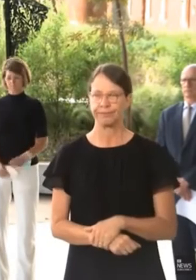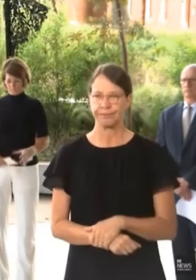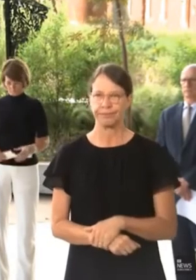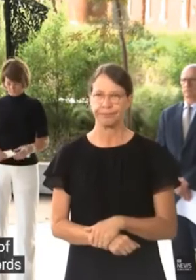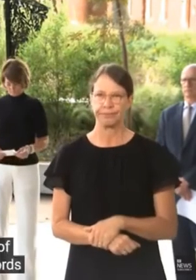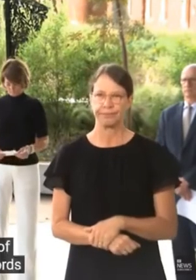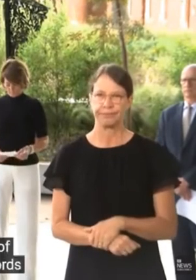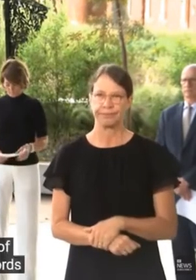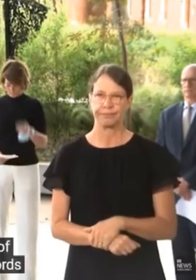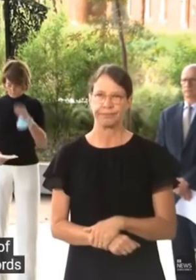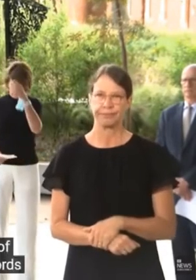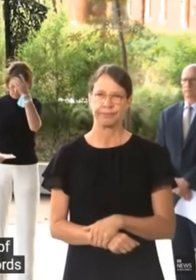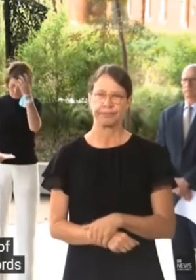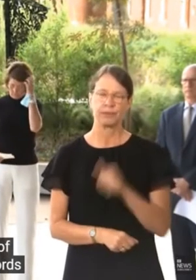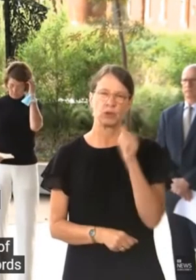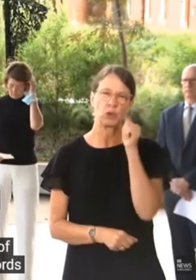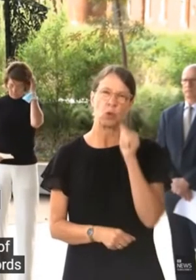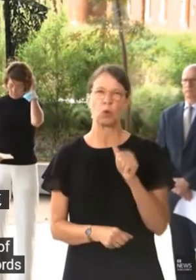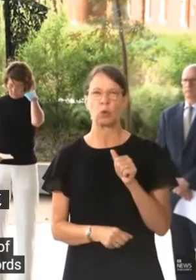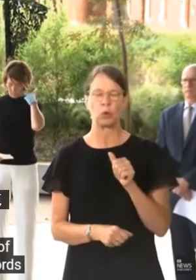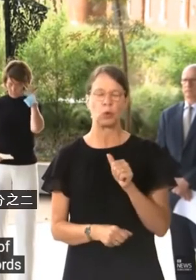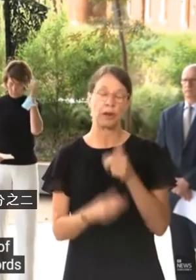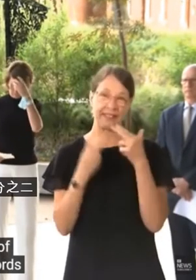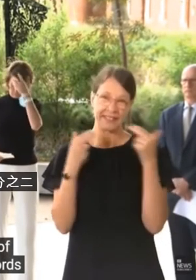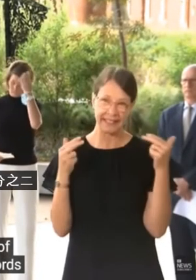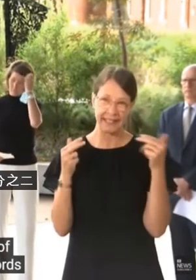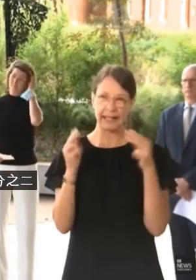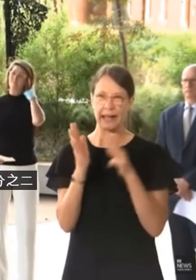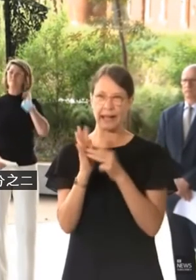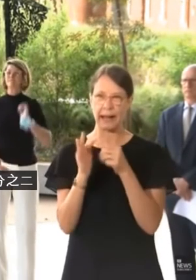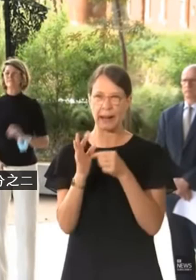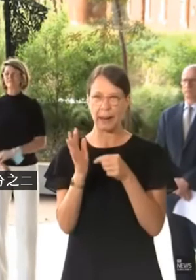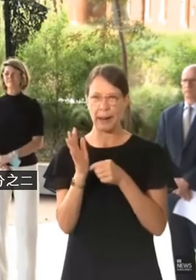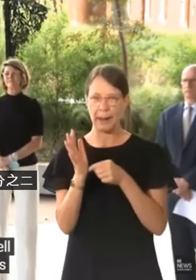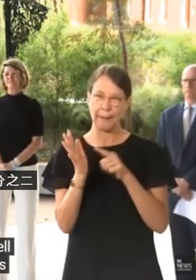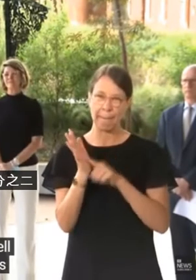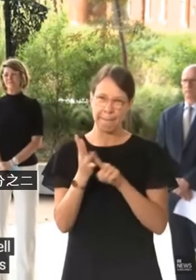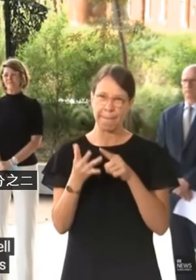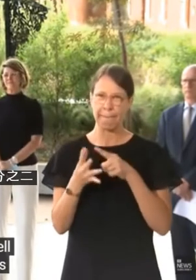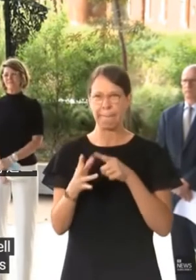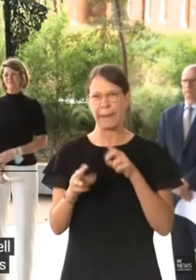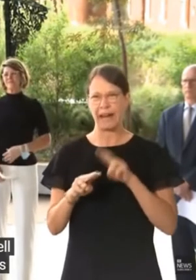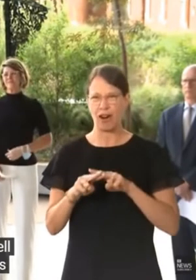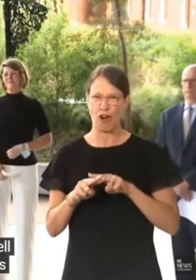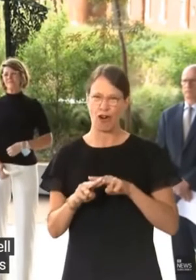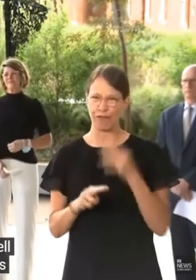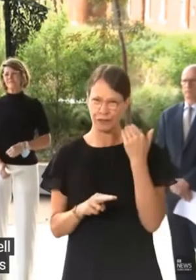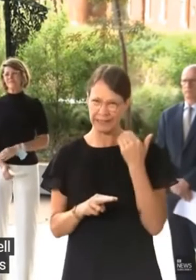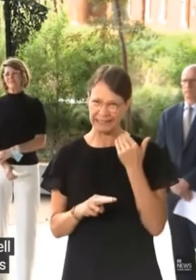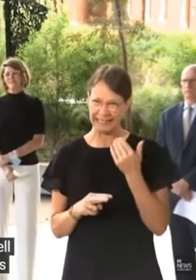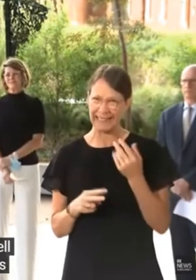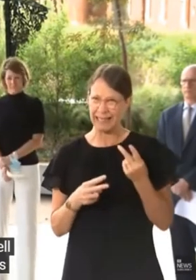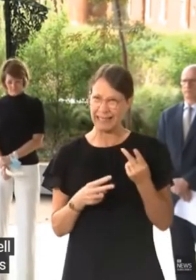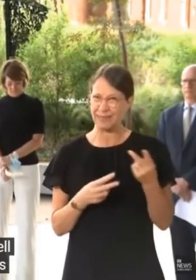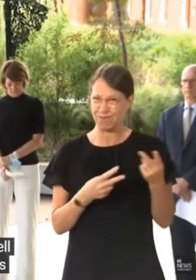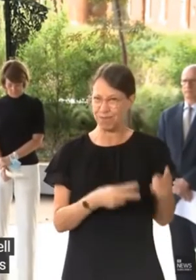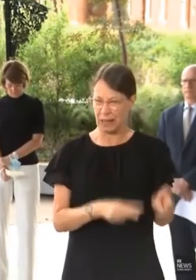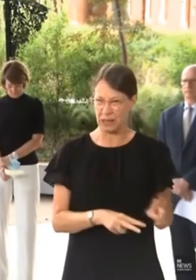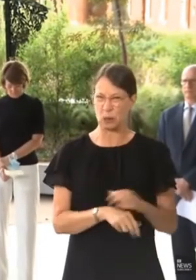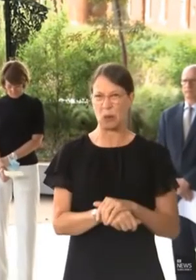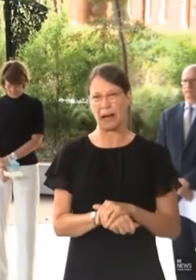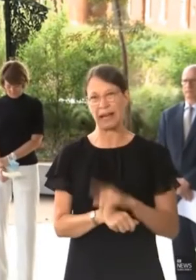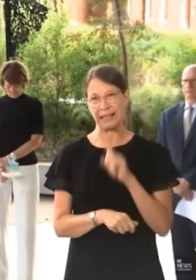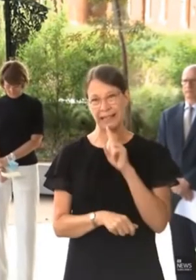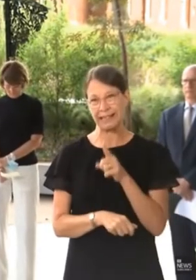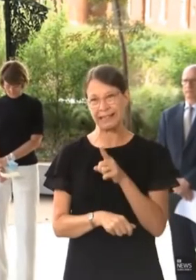passing of Meatloaf, but I know those words, 2 out of 3 ain't bad. Well, actually, 3 out of 3 is best. We need